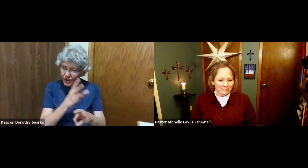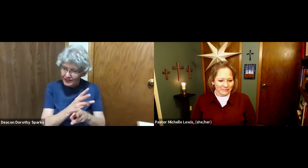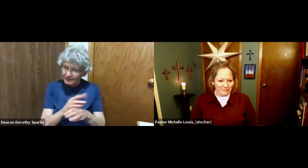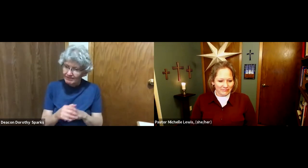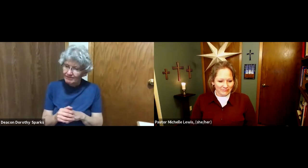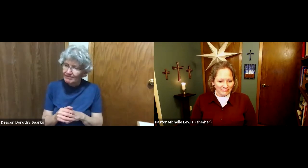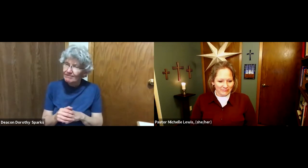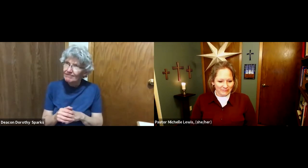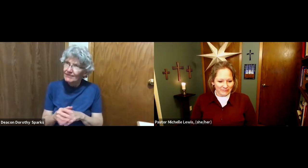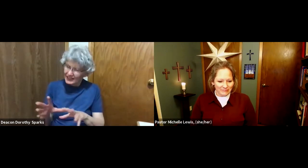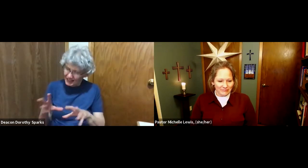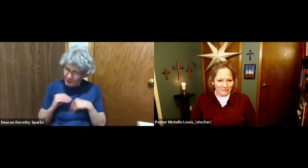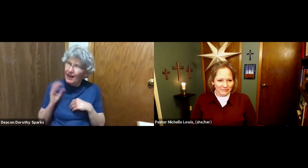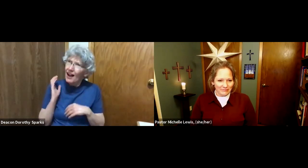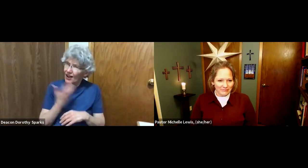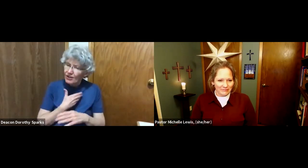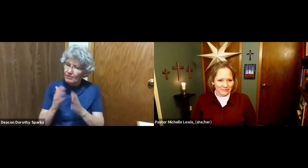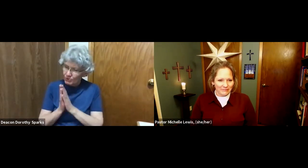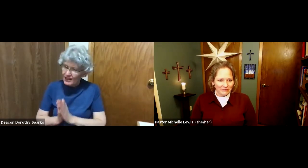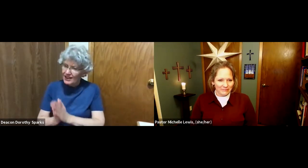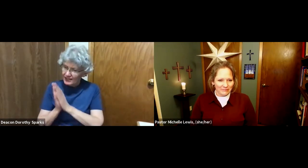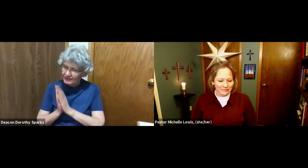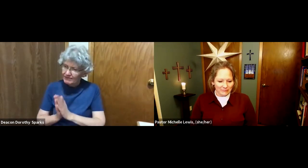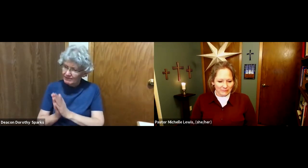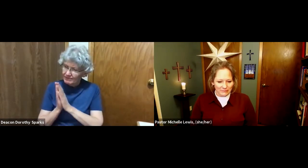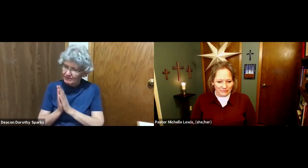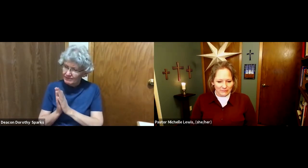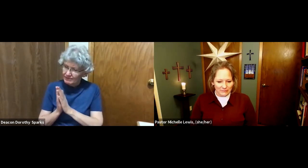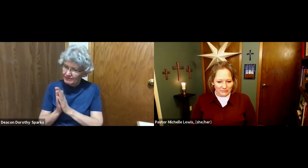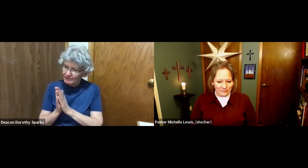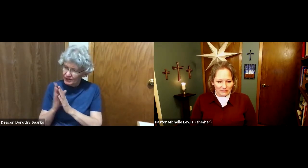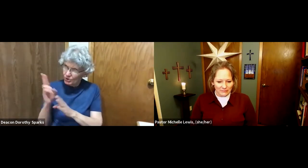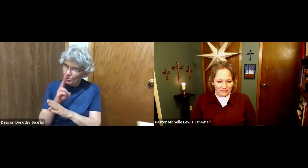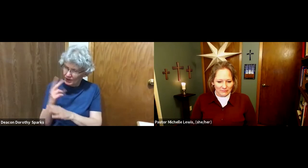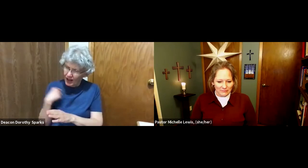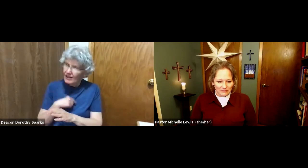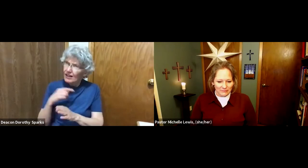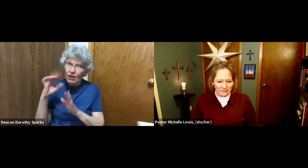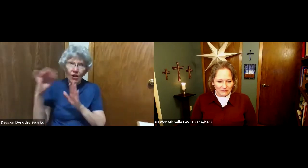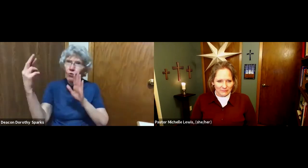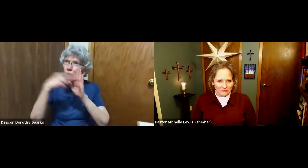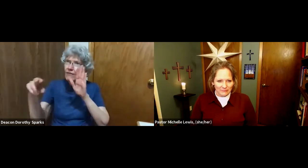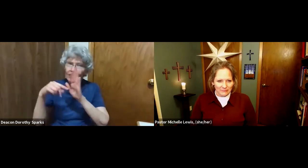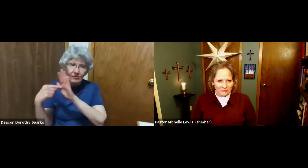Lord Jesus, light of the world, accept our prayers.